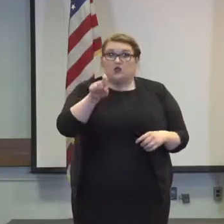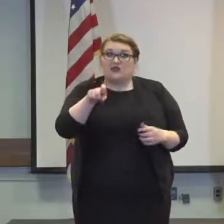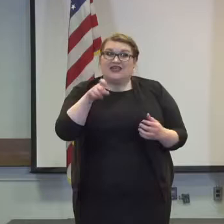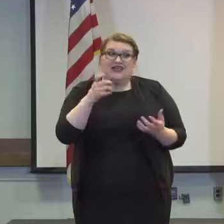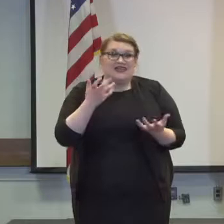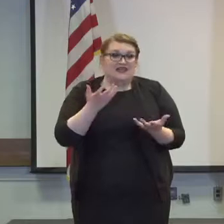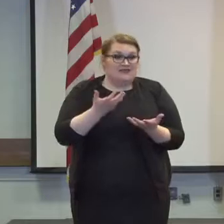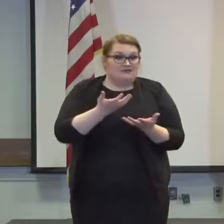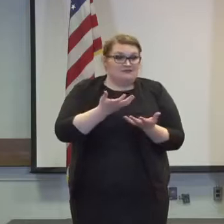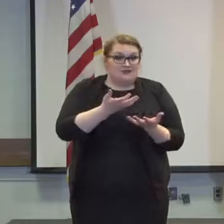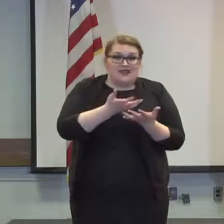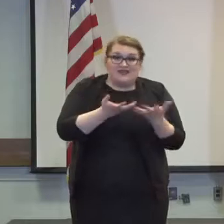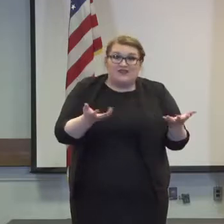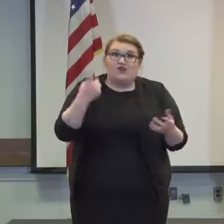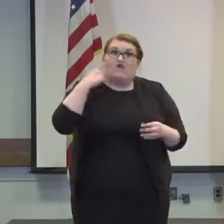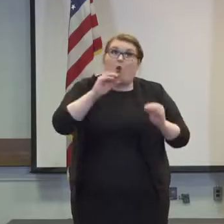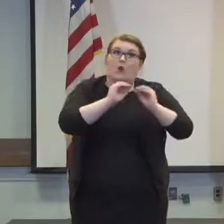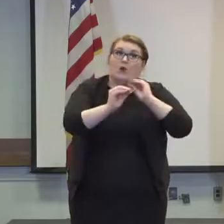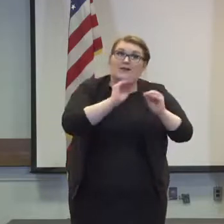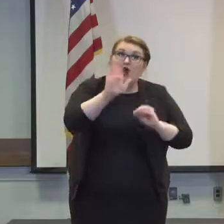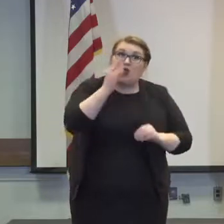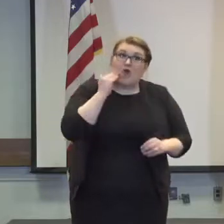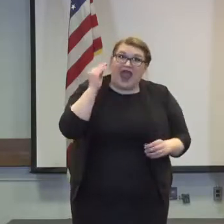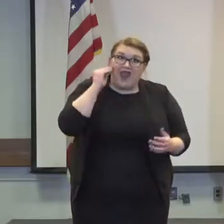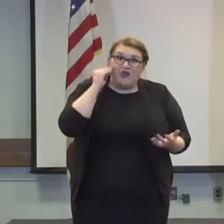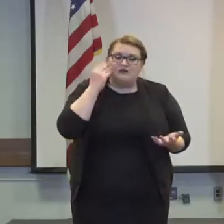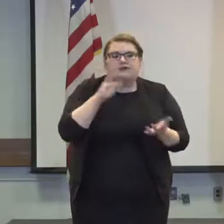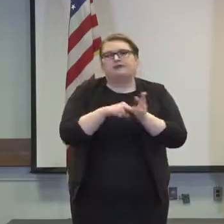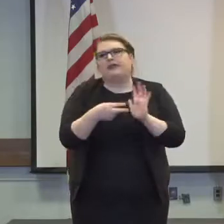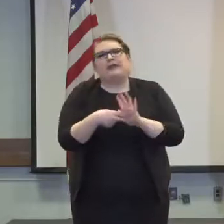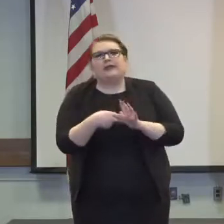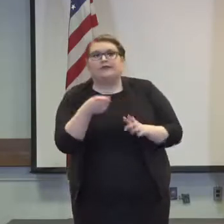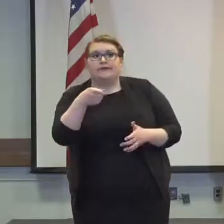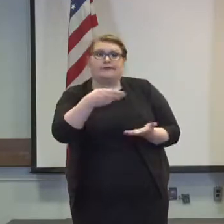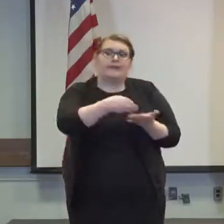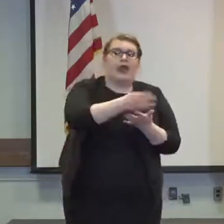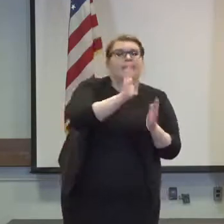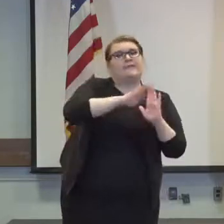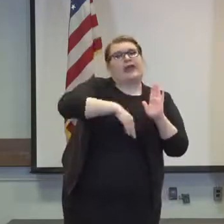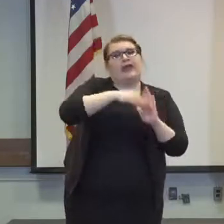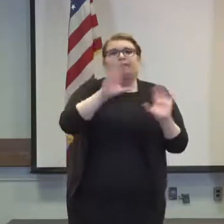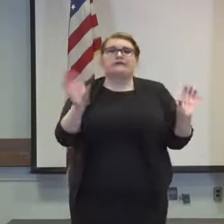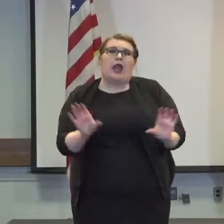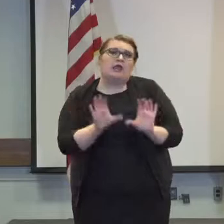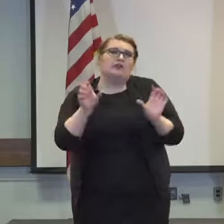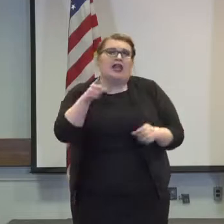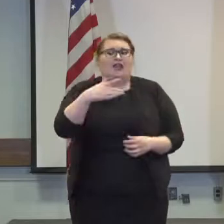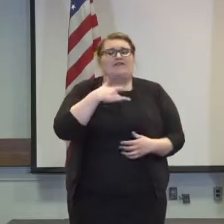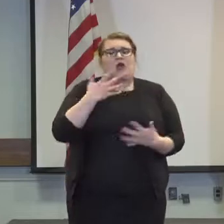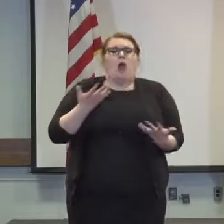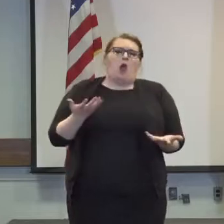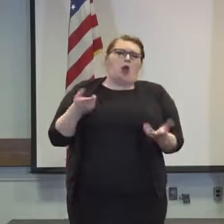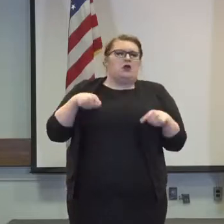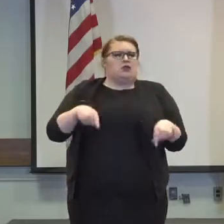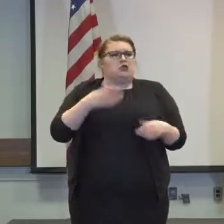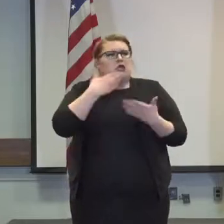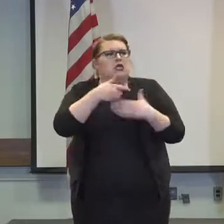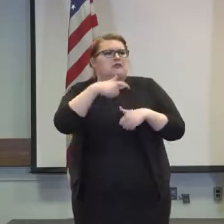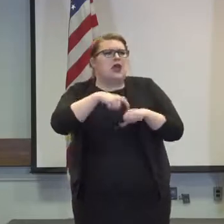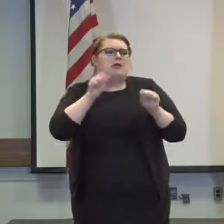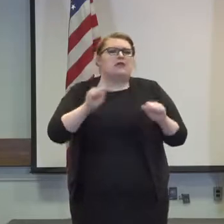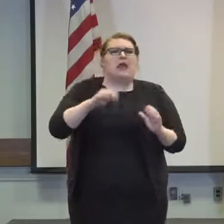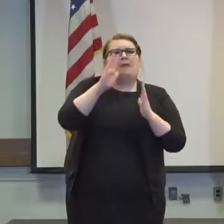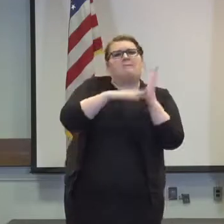materials for repairing your house, this does not mean going in and buying paint because you think this is a good time to paint your